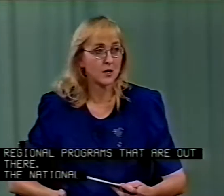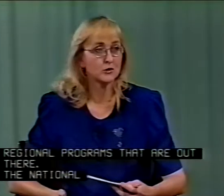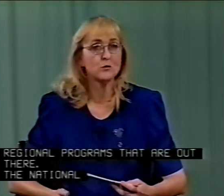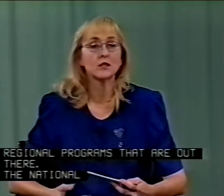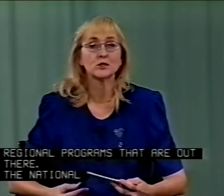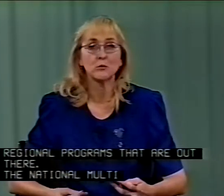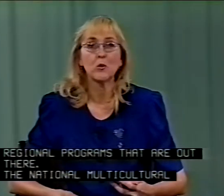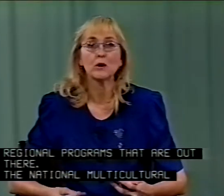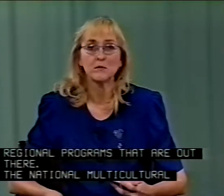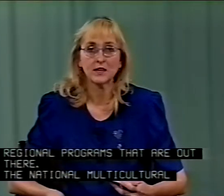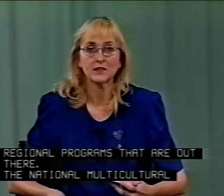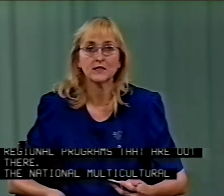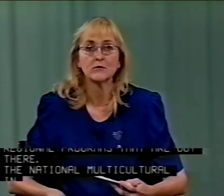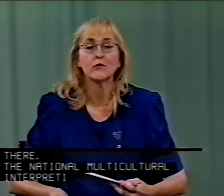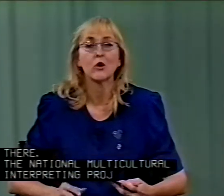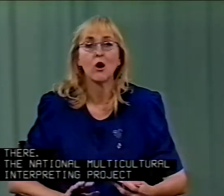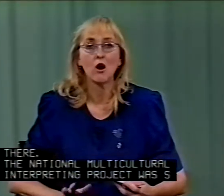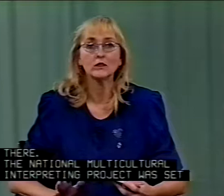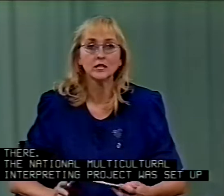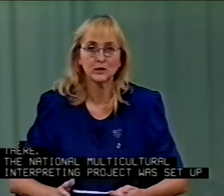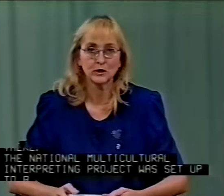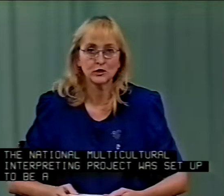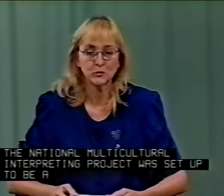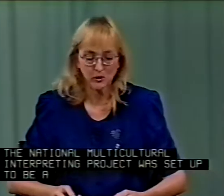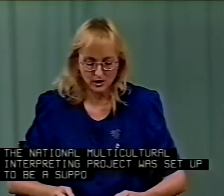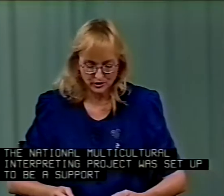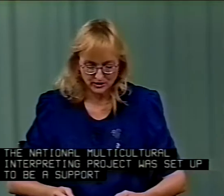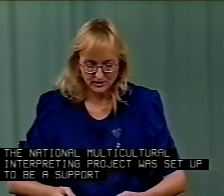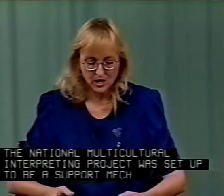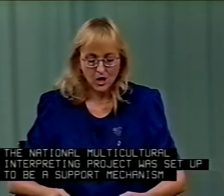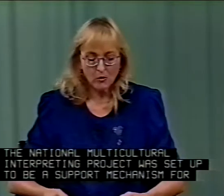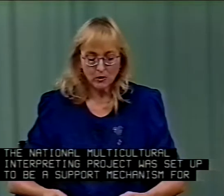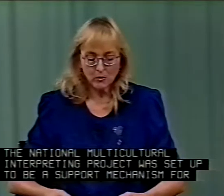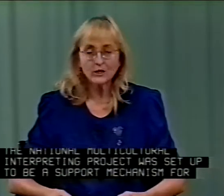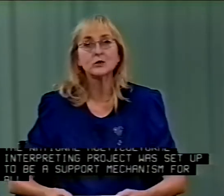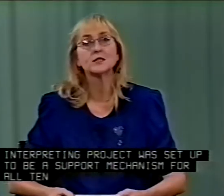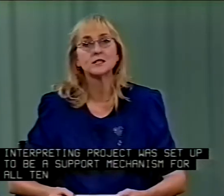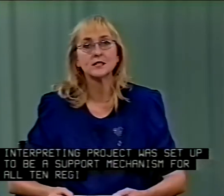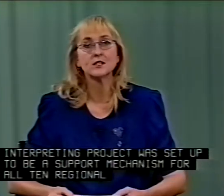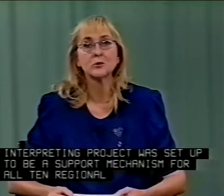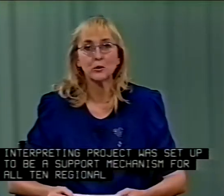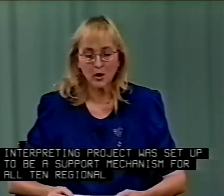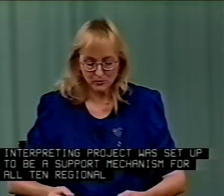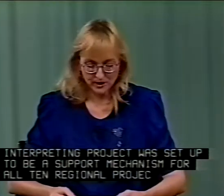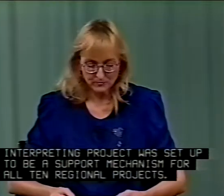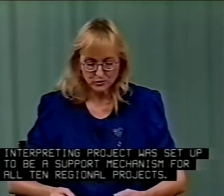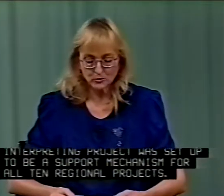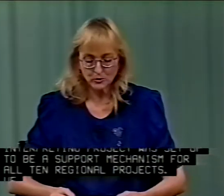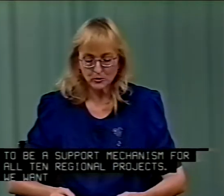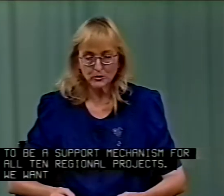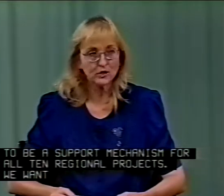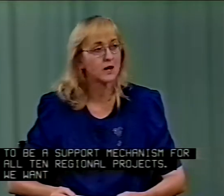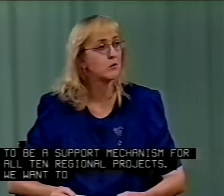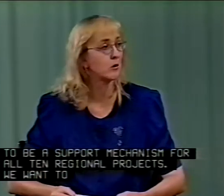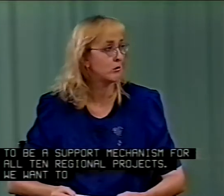to be a support mechanism for all 10 regional projects. We want to assist programs to recruit and, more